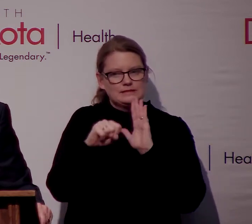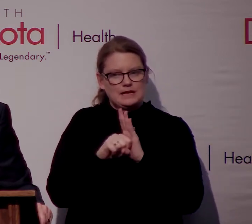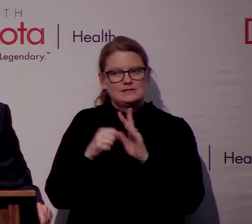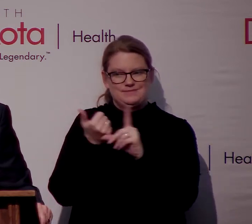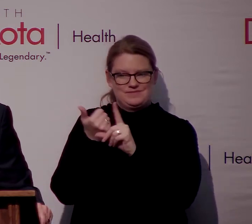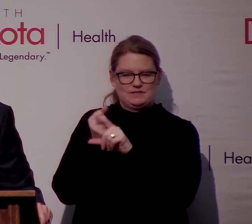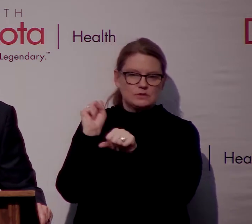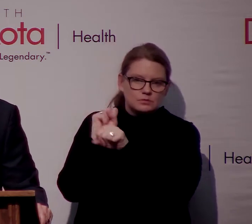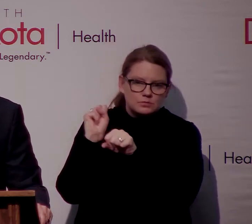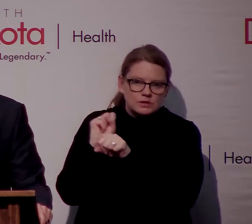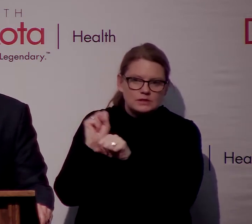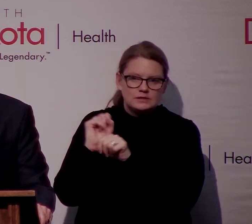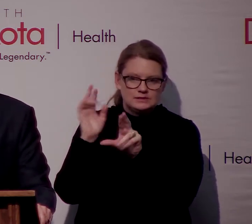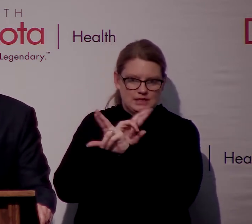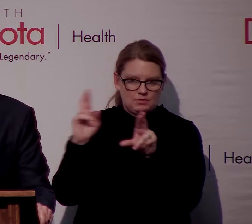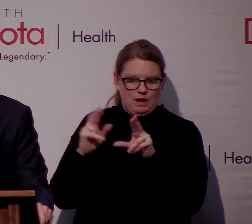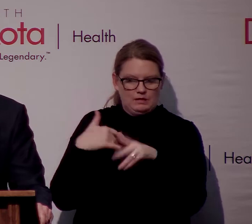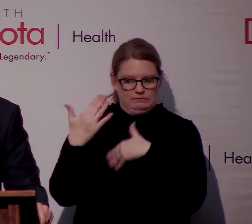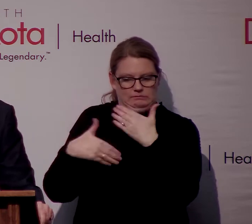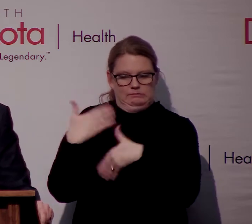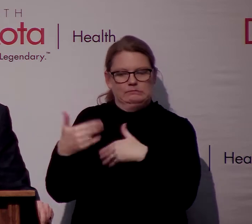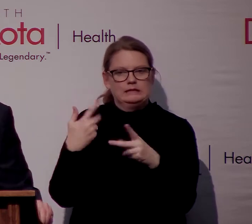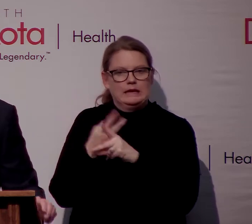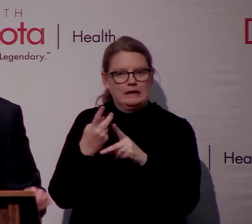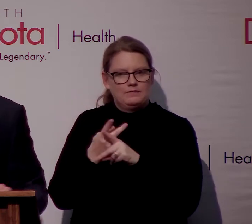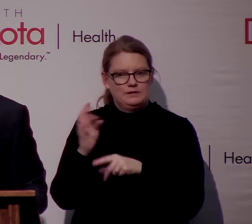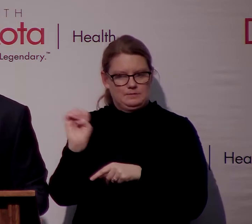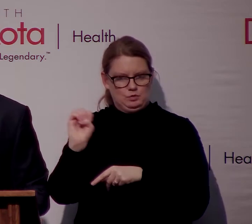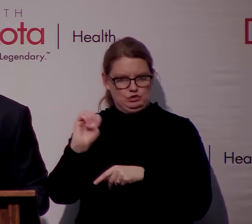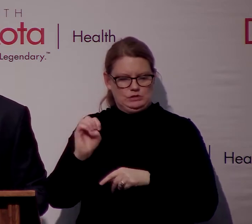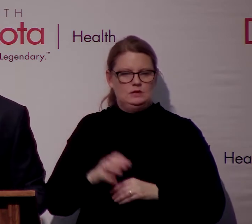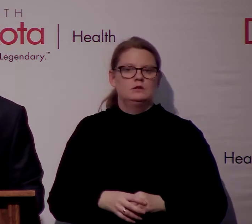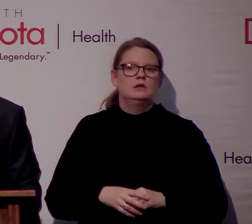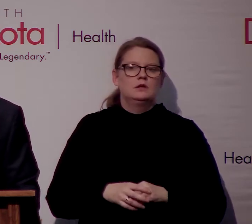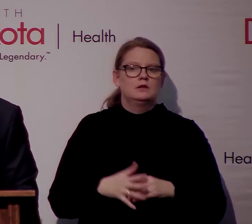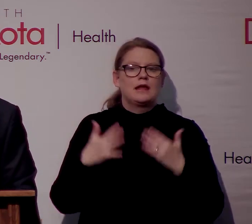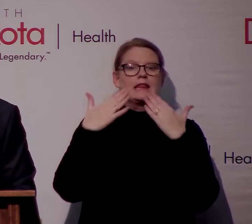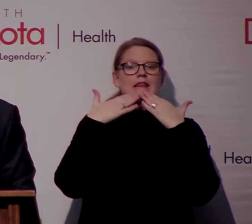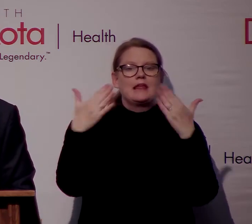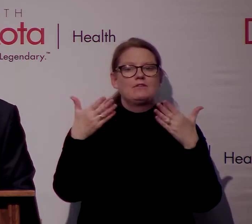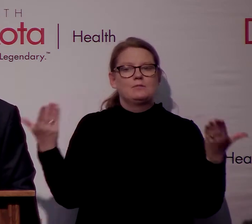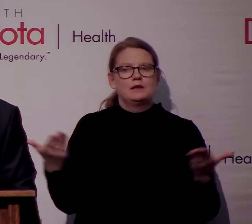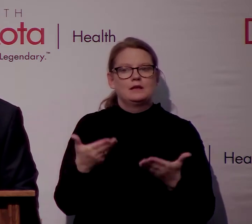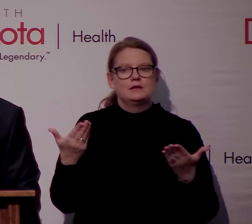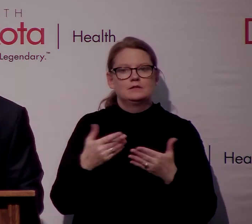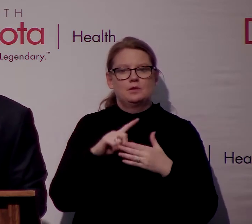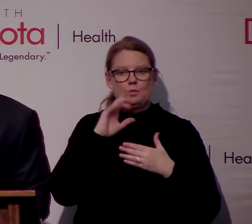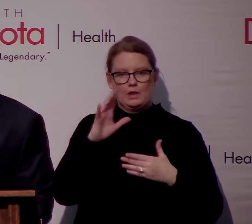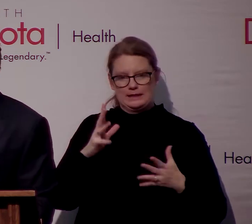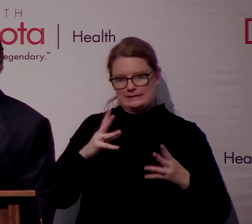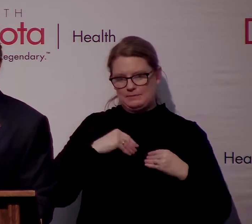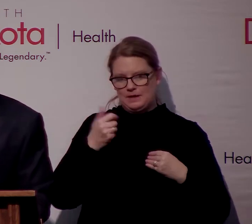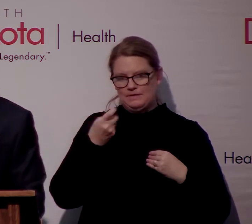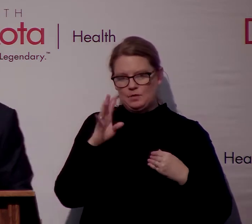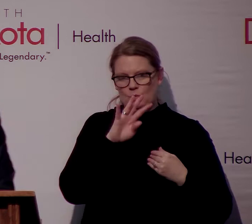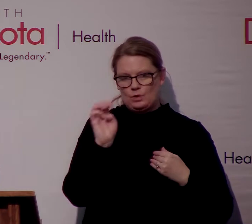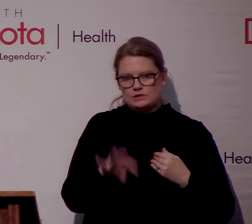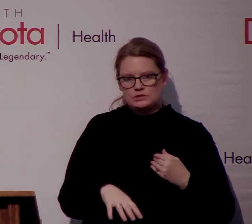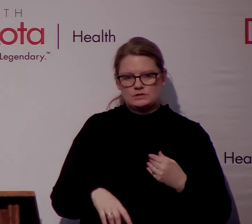us manage through this emergency. And again, thank you for being here, and we'll take a few questions.